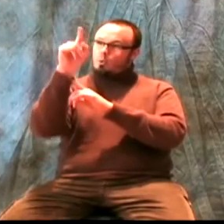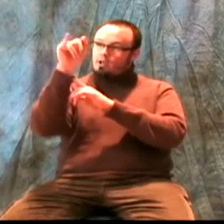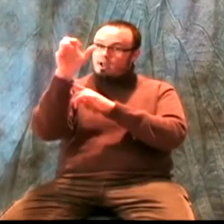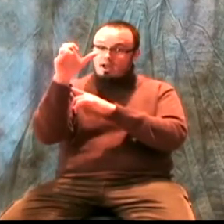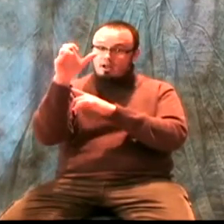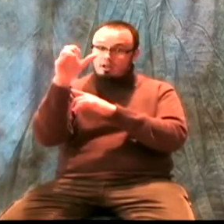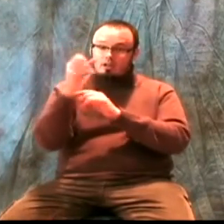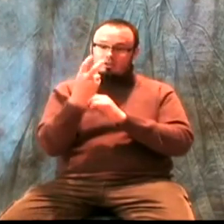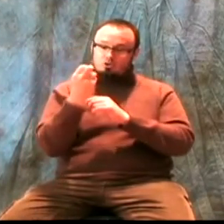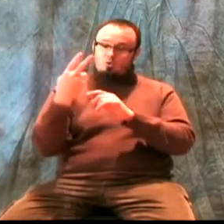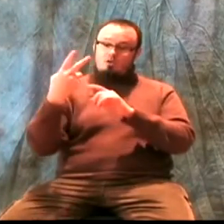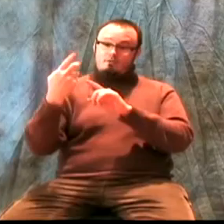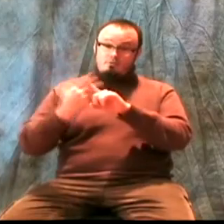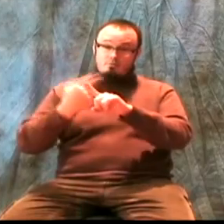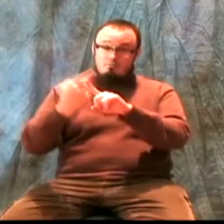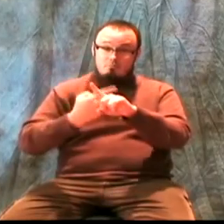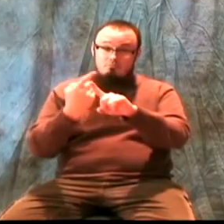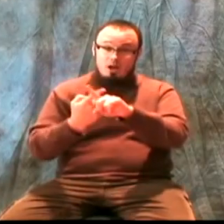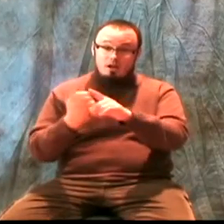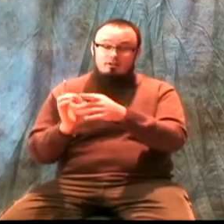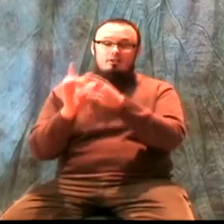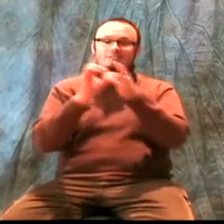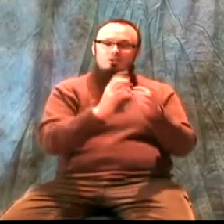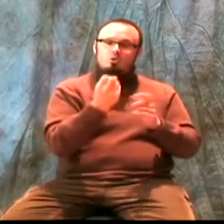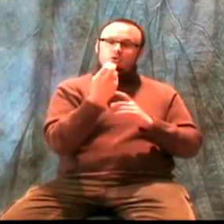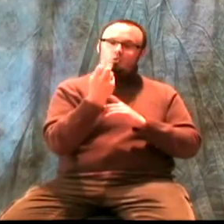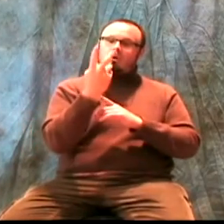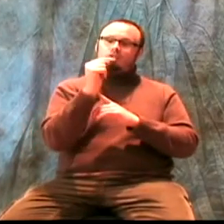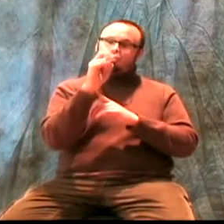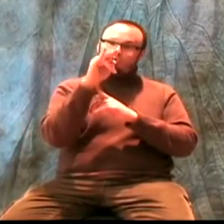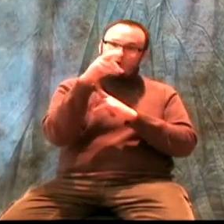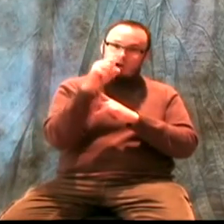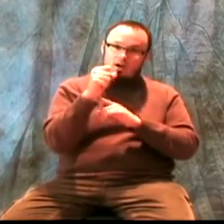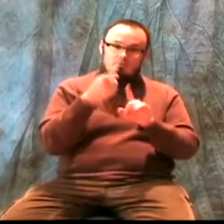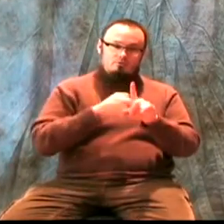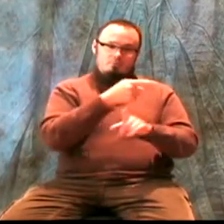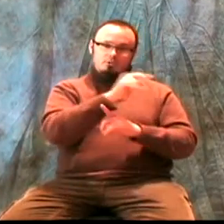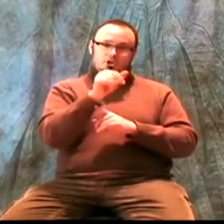12 months, which in turn are connected to the 12 tribes of Jacob.